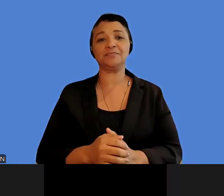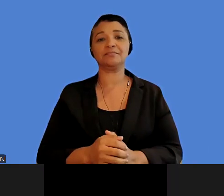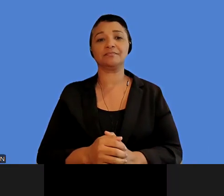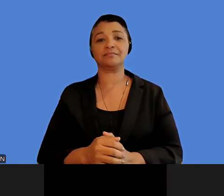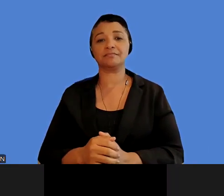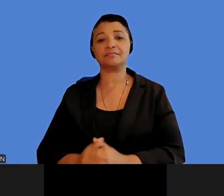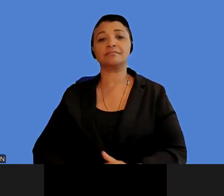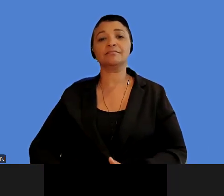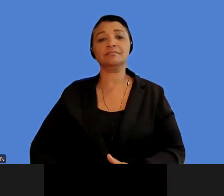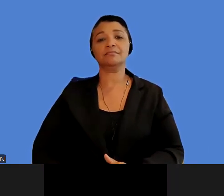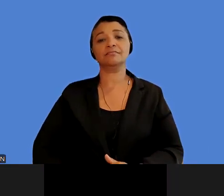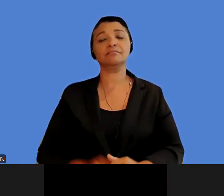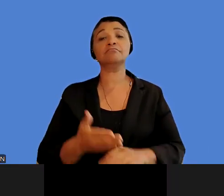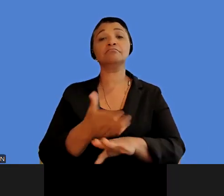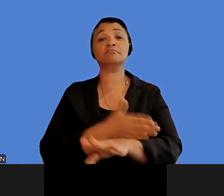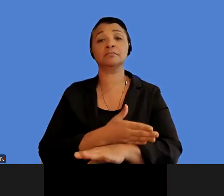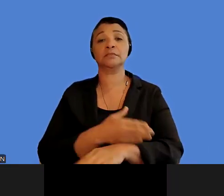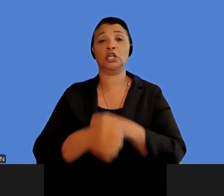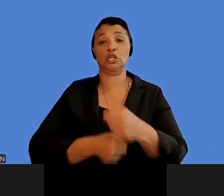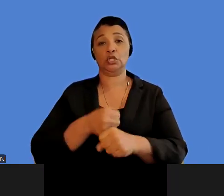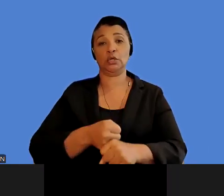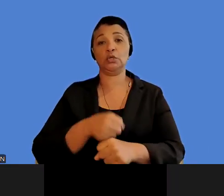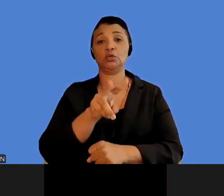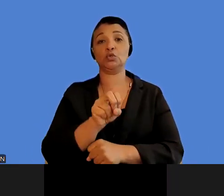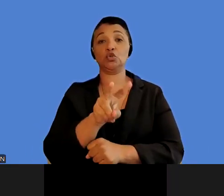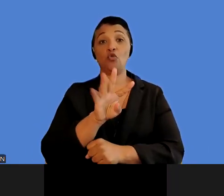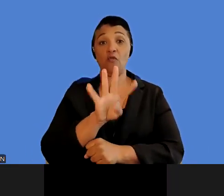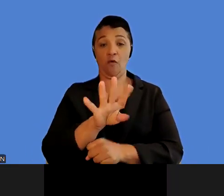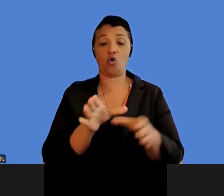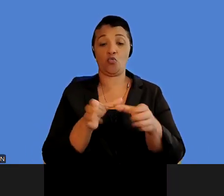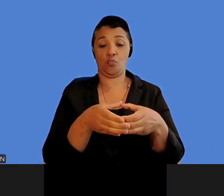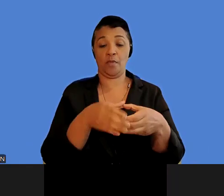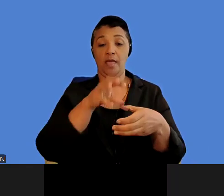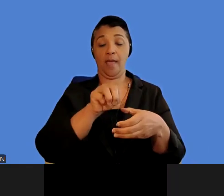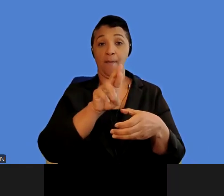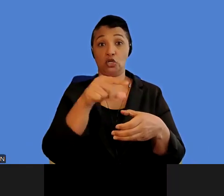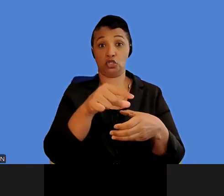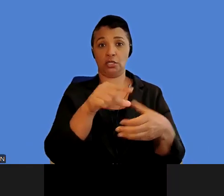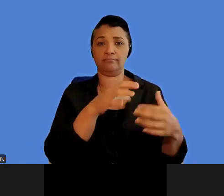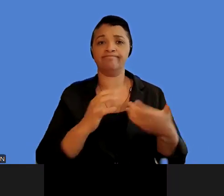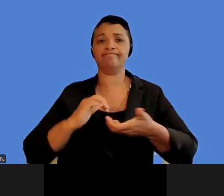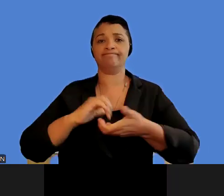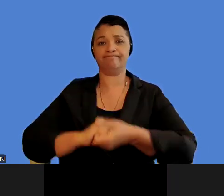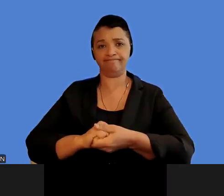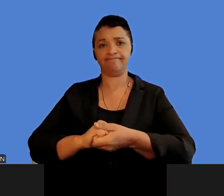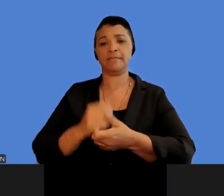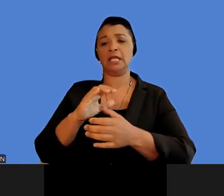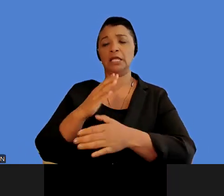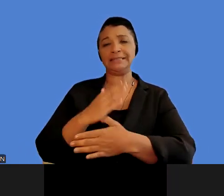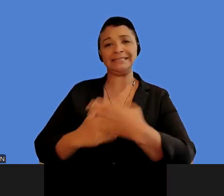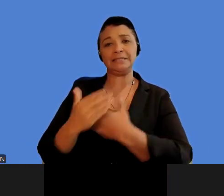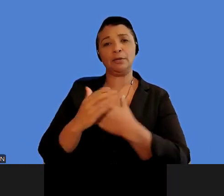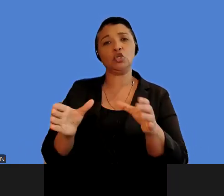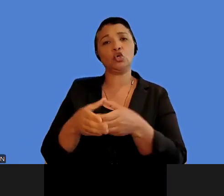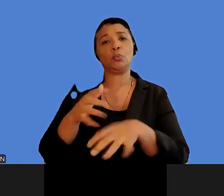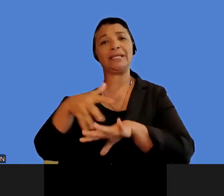So earlier in 2024, Minority Rights Group collaborated with the Indigenous People with Disabilities Global Network and